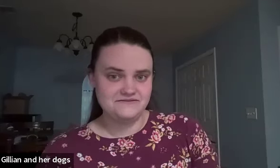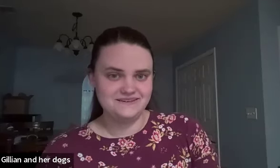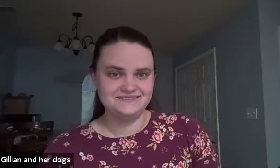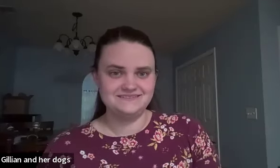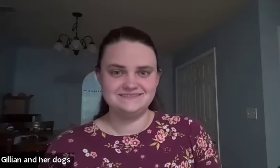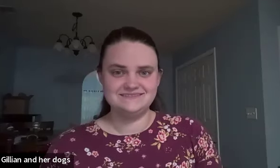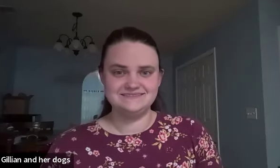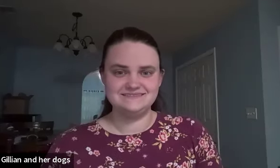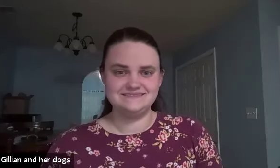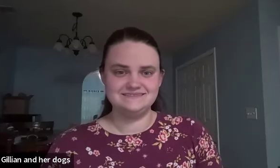F.